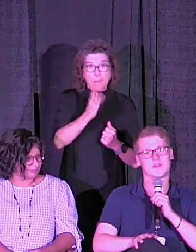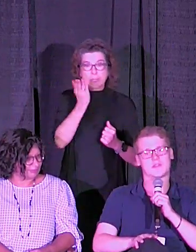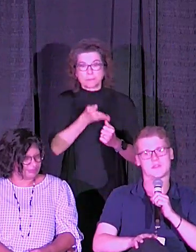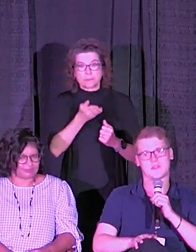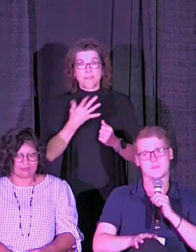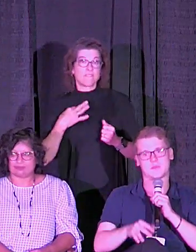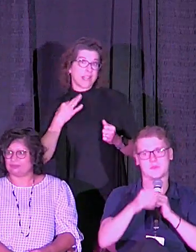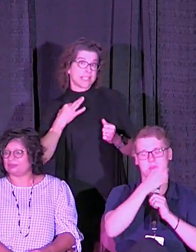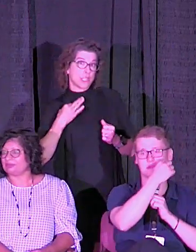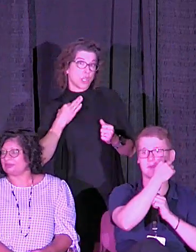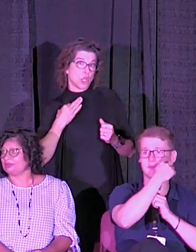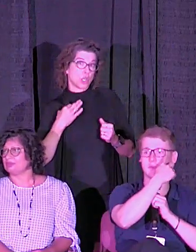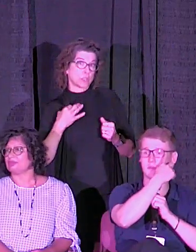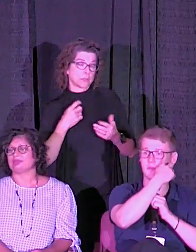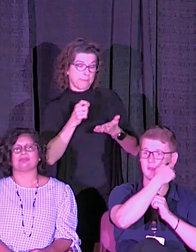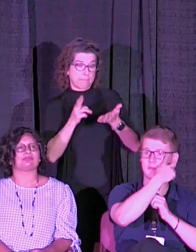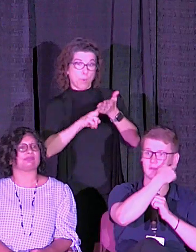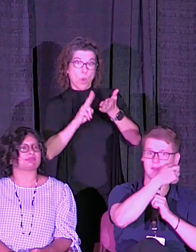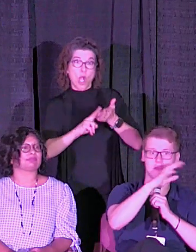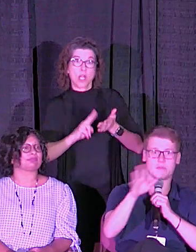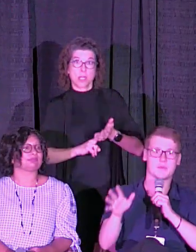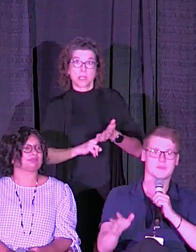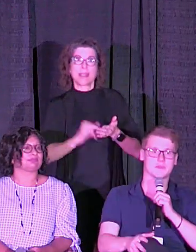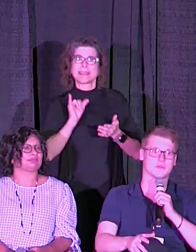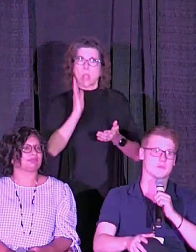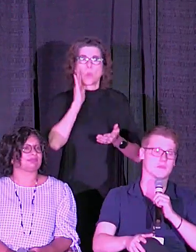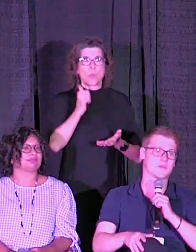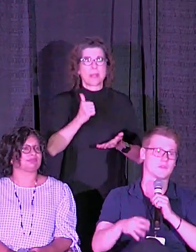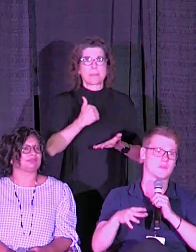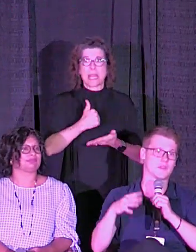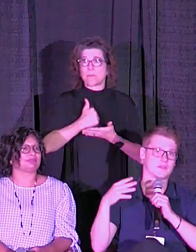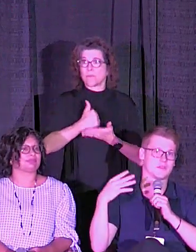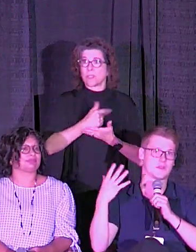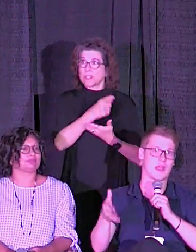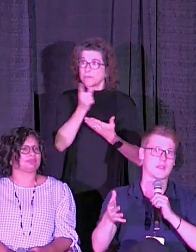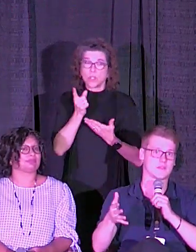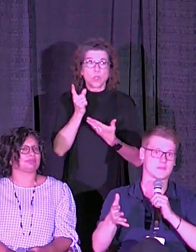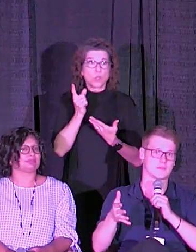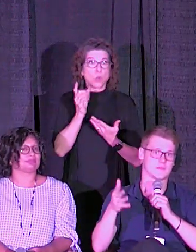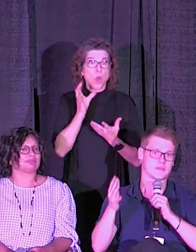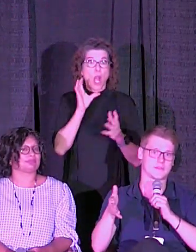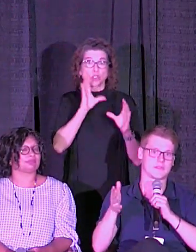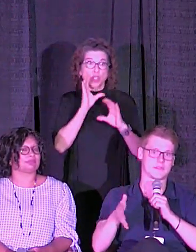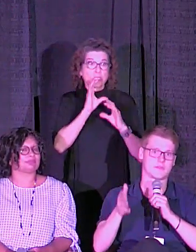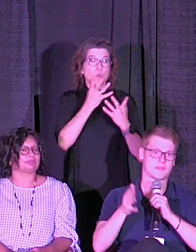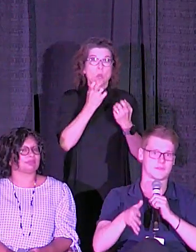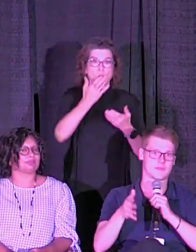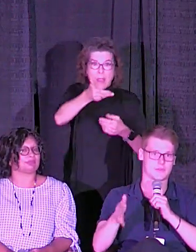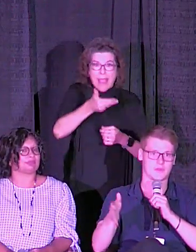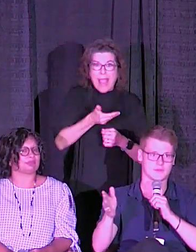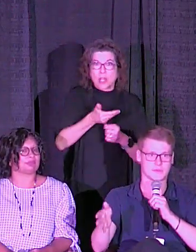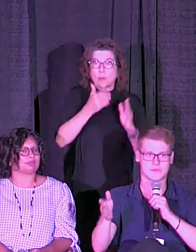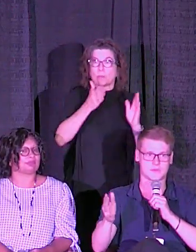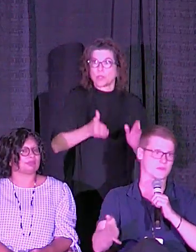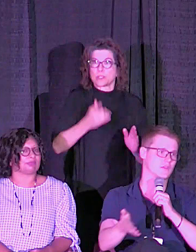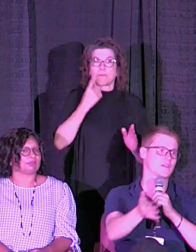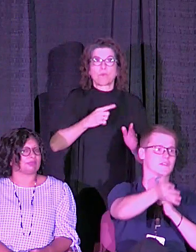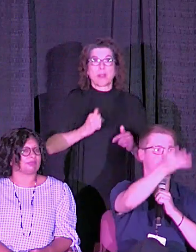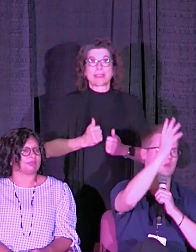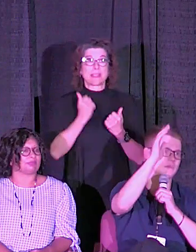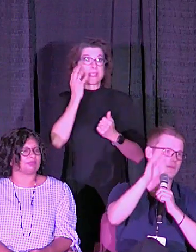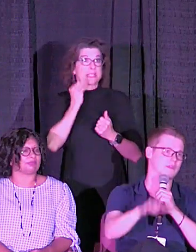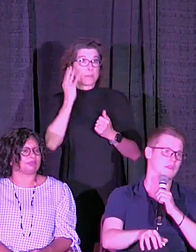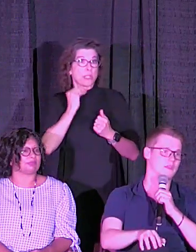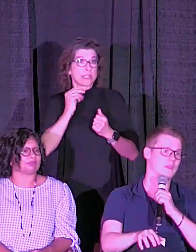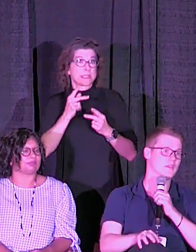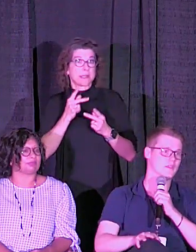So I think that'll be a really useful tool for a lot of people in this room. If you're looking to hire someone specifically for a lived experience position, great